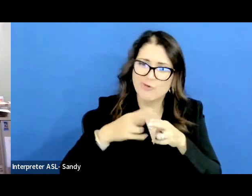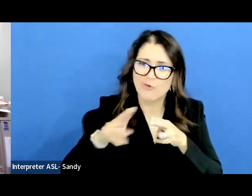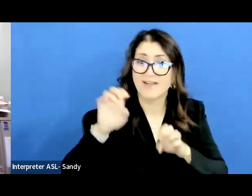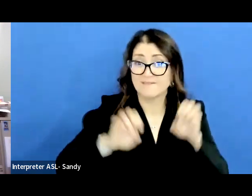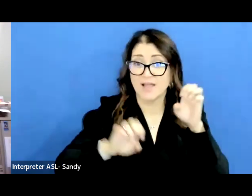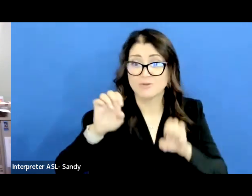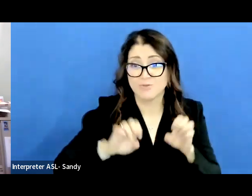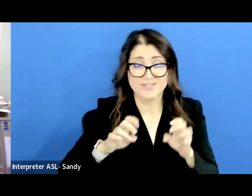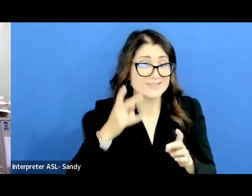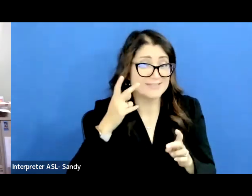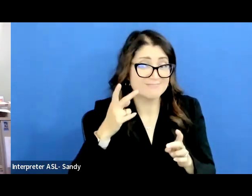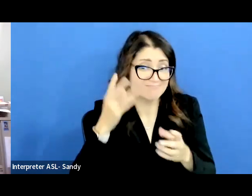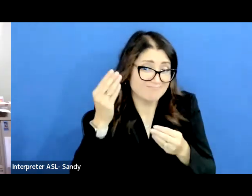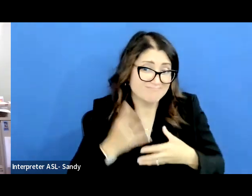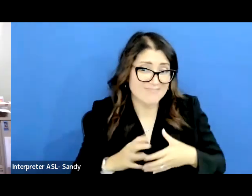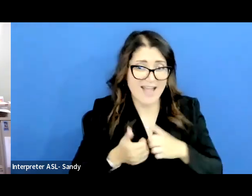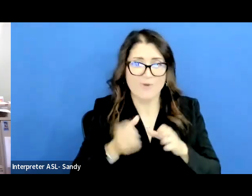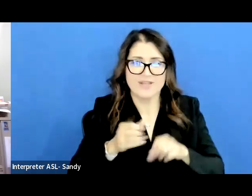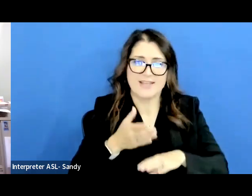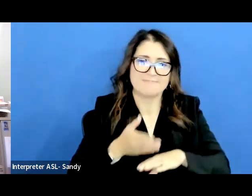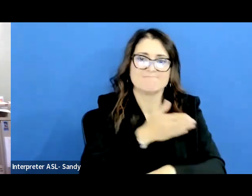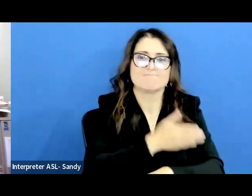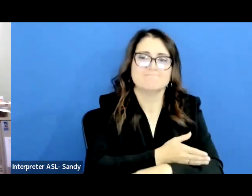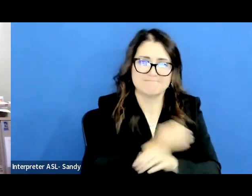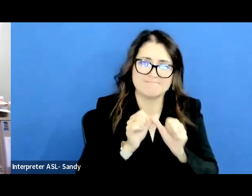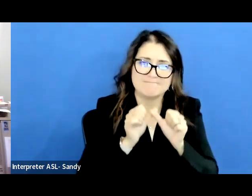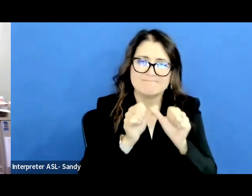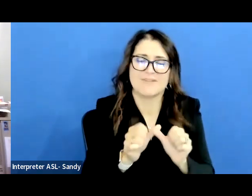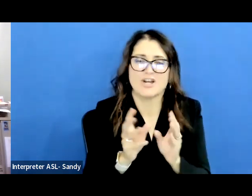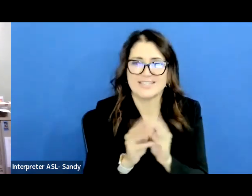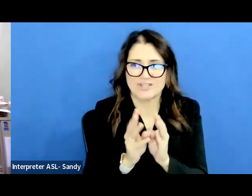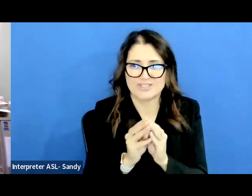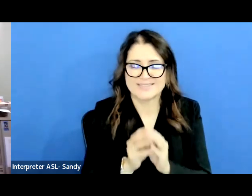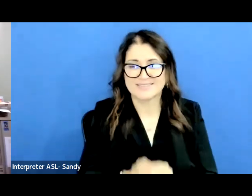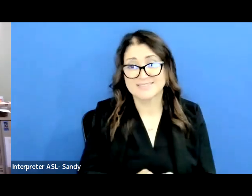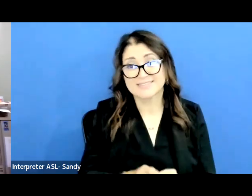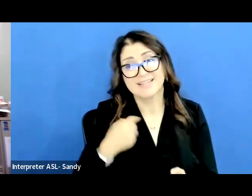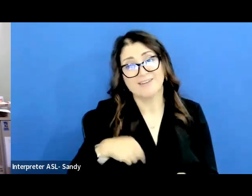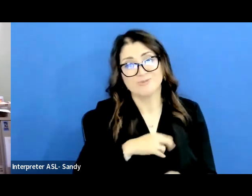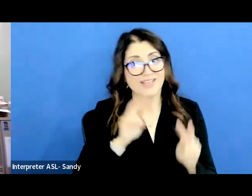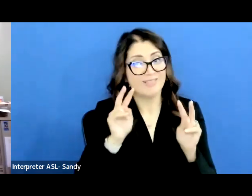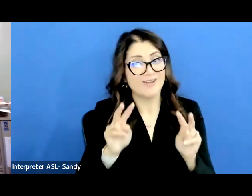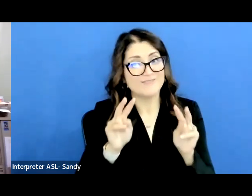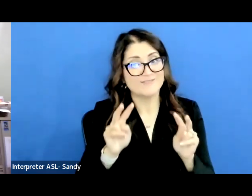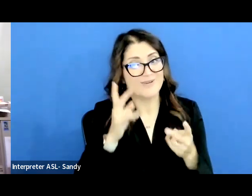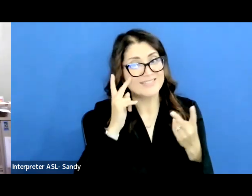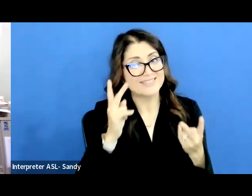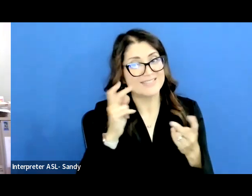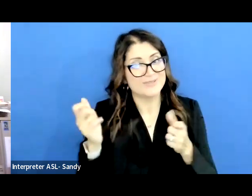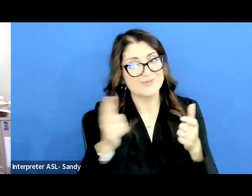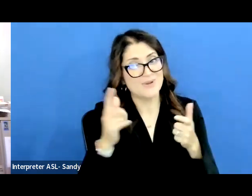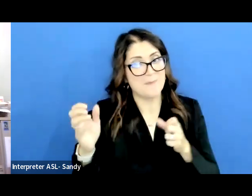know how we can continue to improve our sessions. And we look forward to seeing all of you back